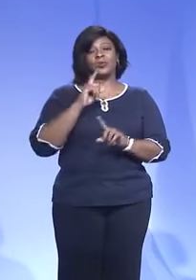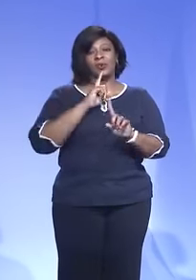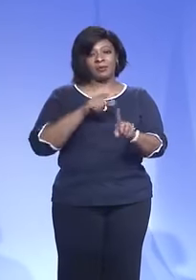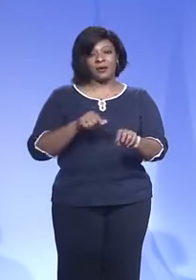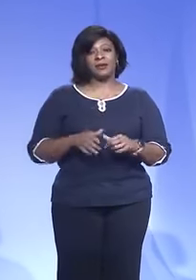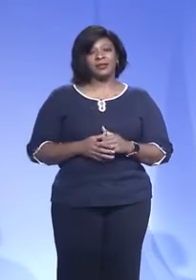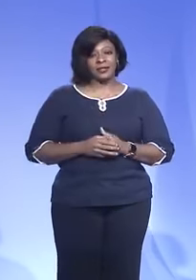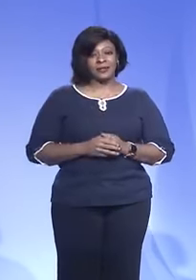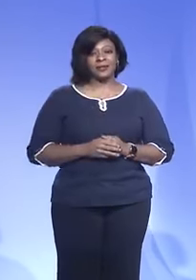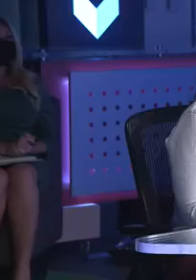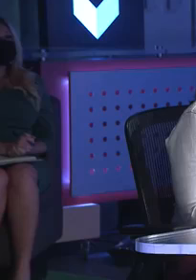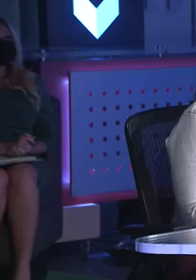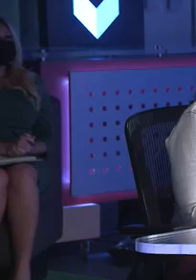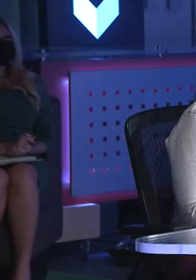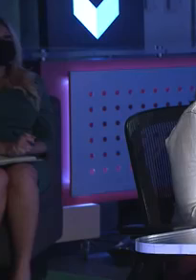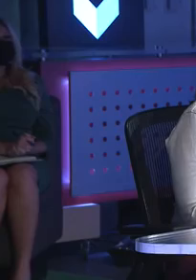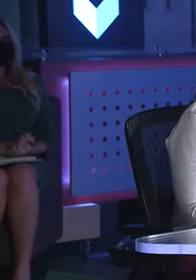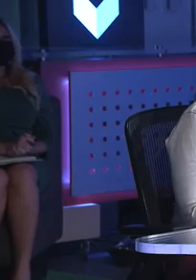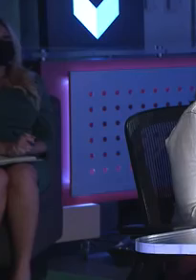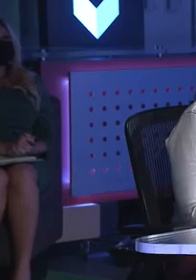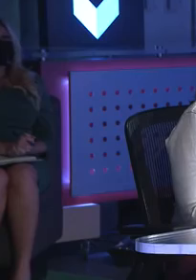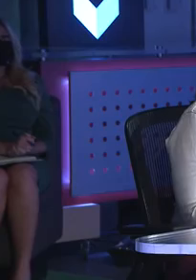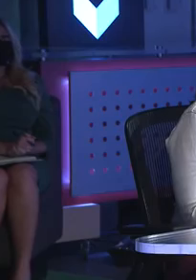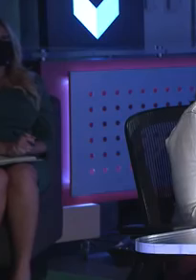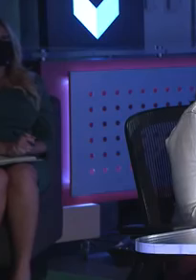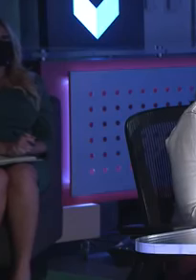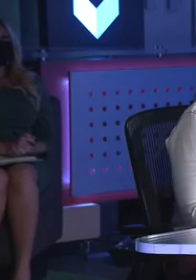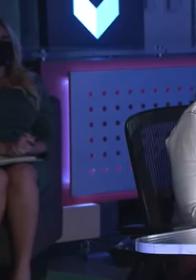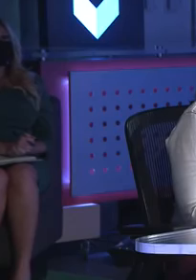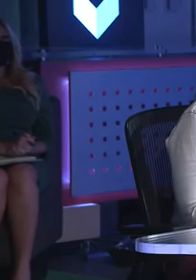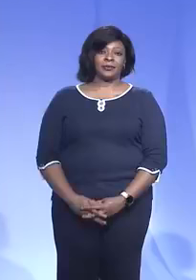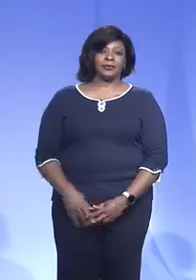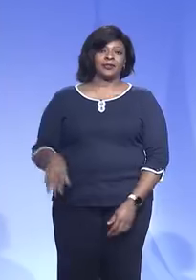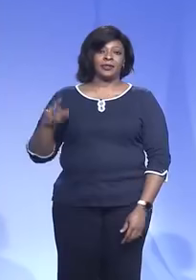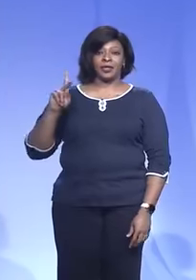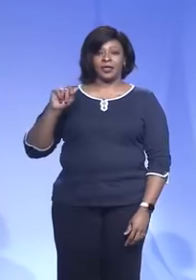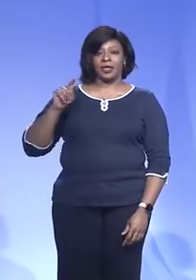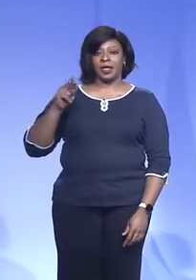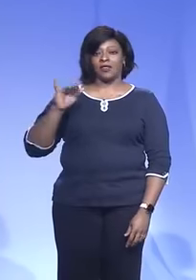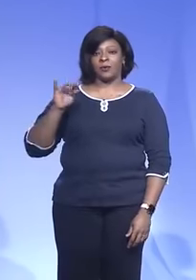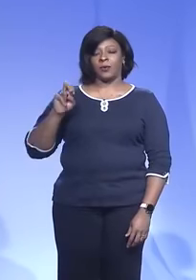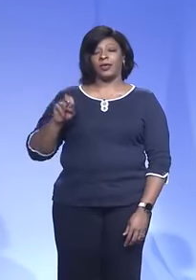response. Catherine Burgess, Commercial Appeal.